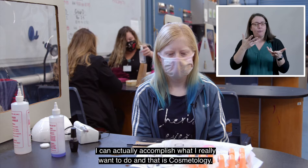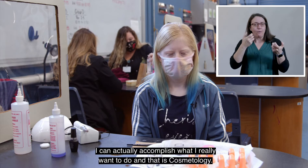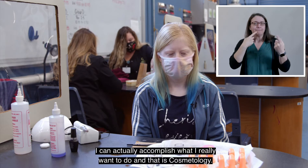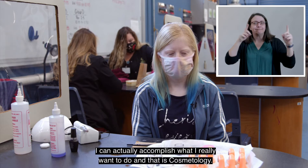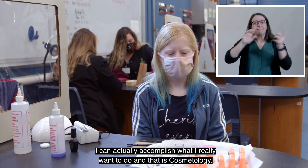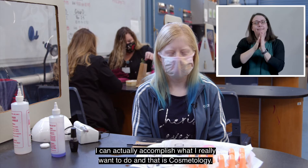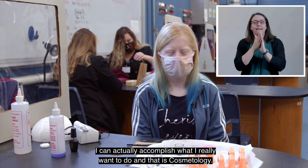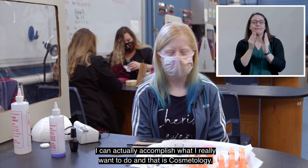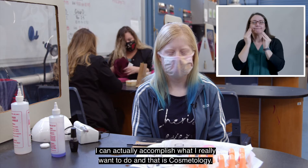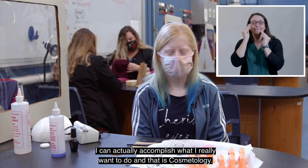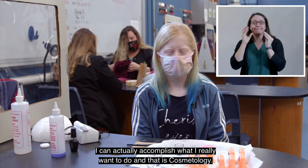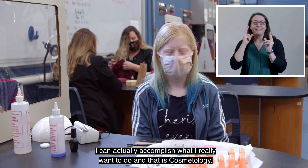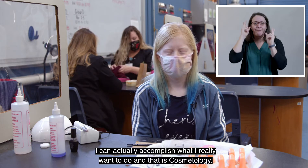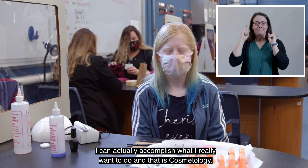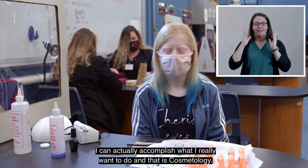is cosmetology.